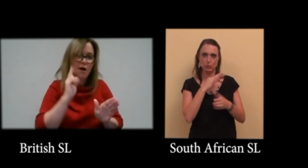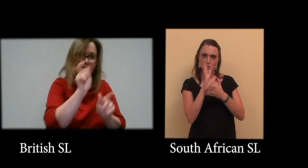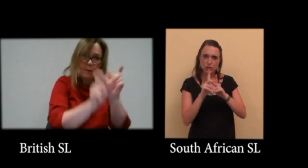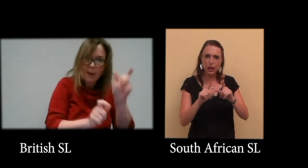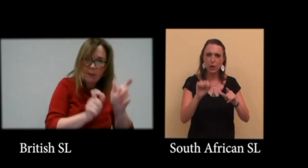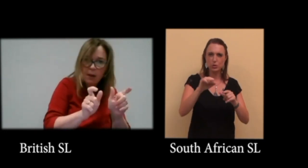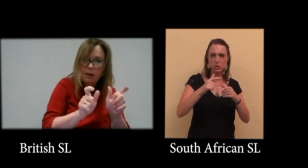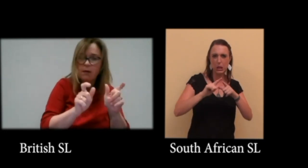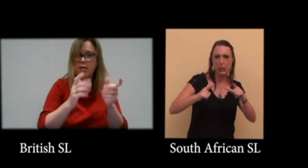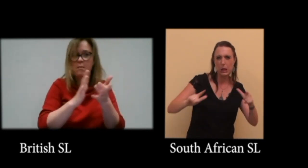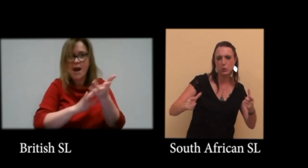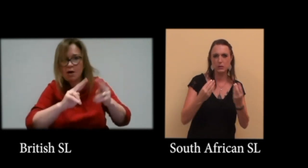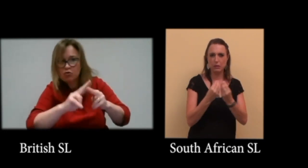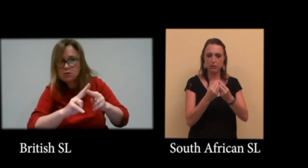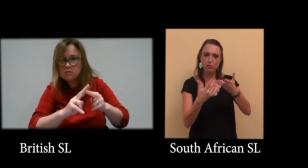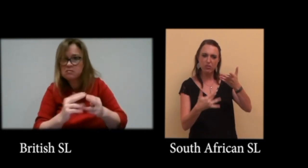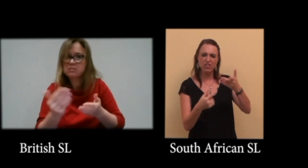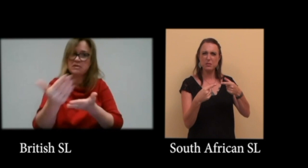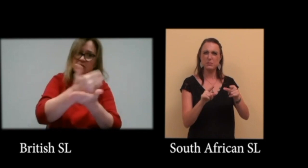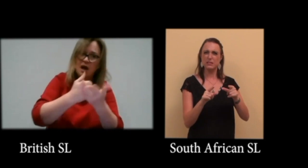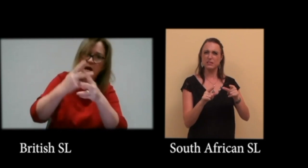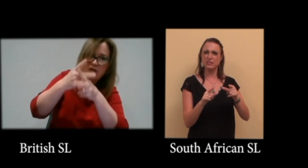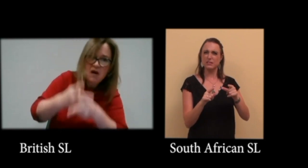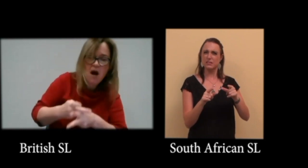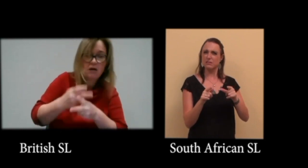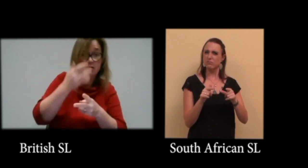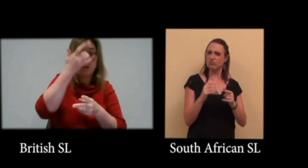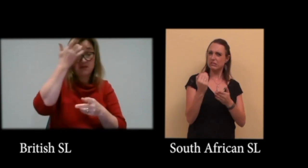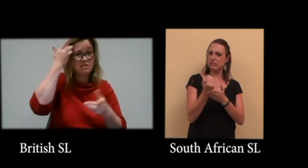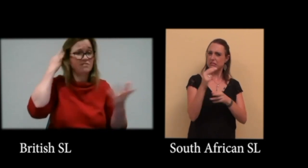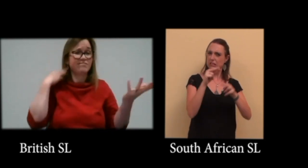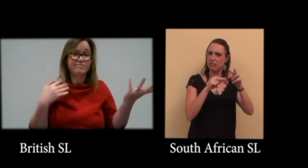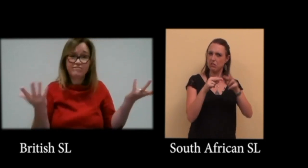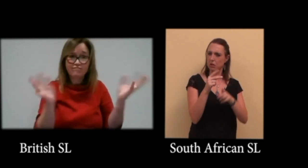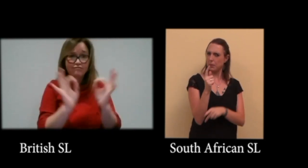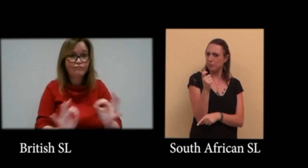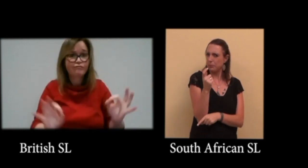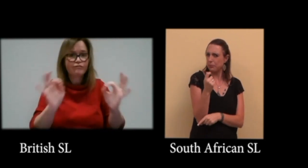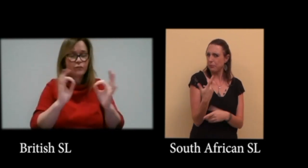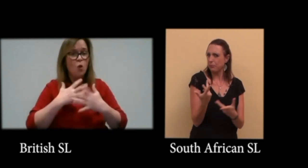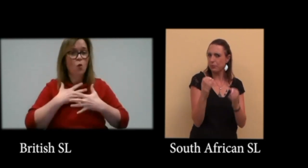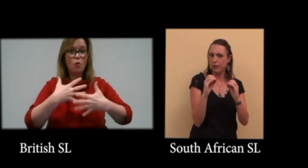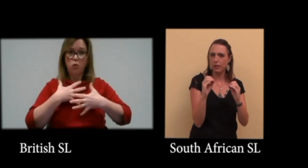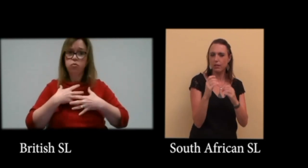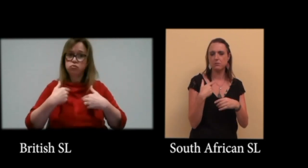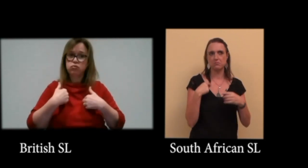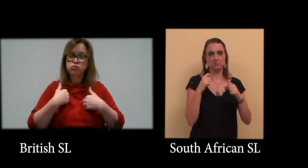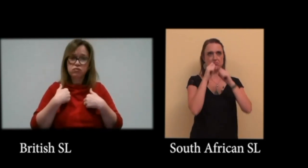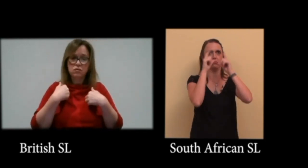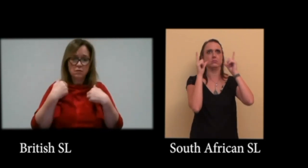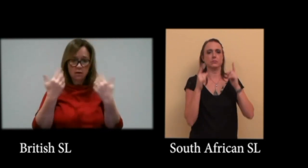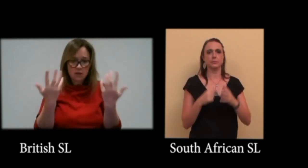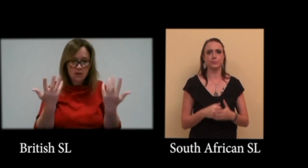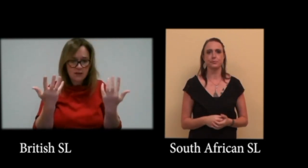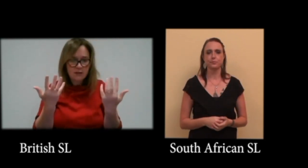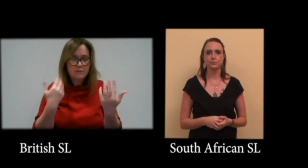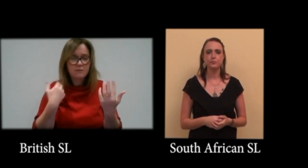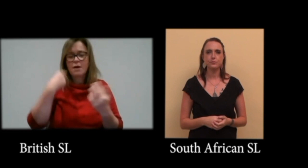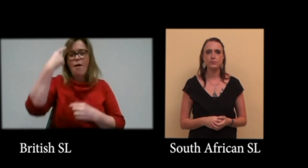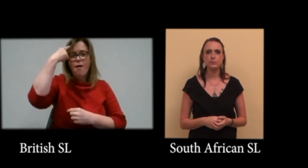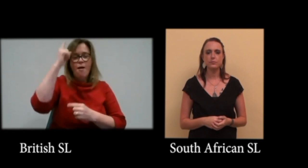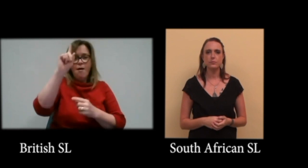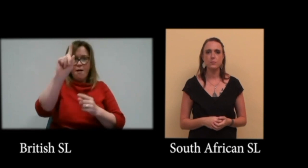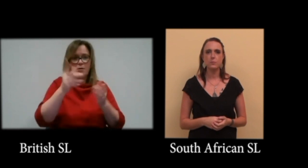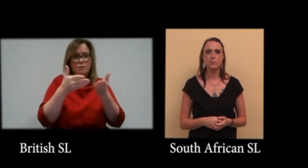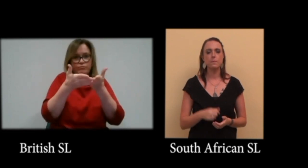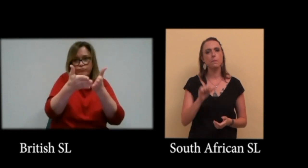on being deaf and British Sign Language and the linguistic aspect of things, but nothing with regards to safeguarding. So